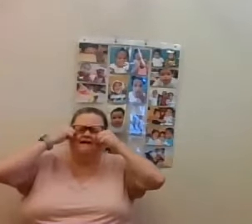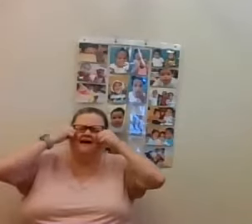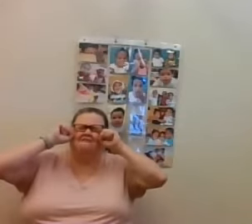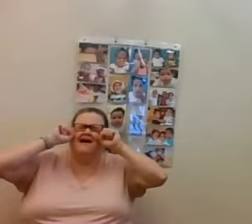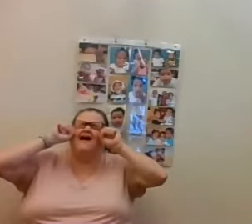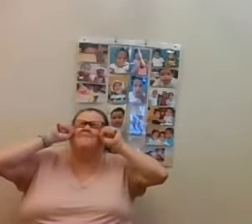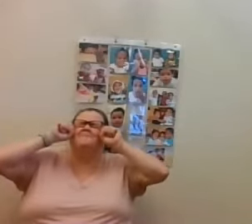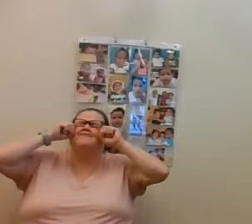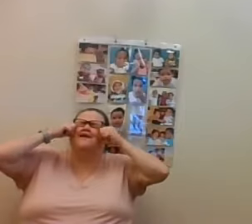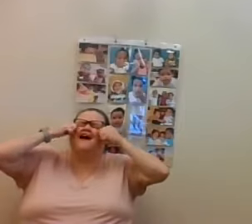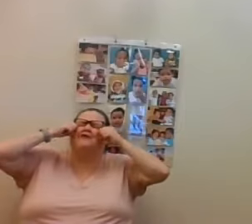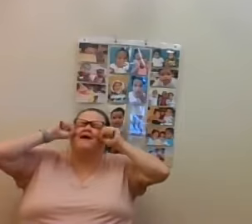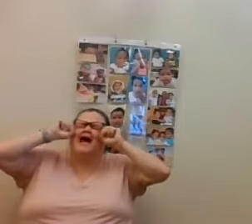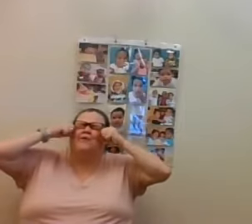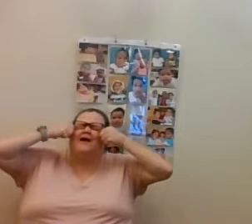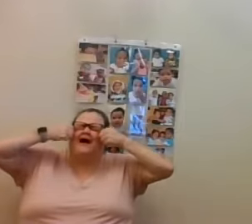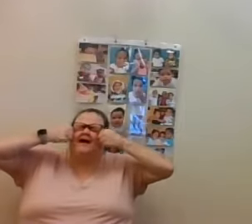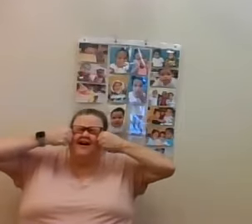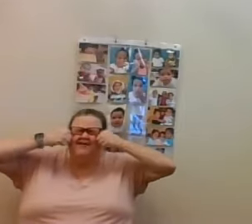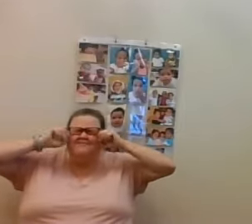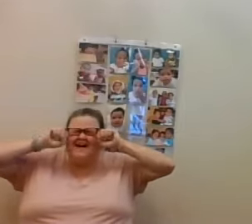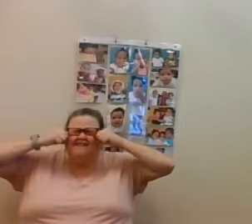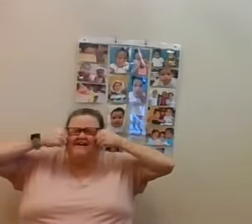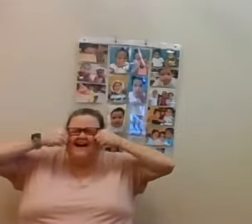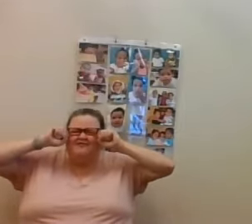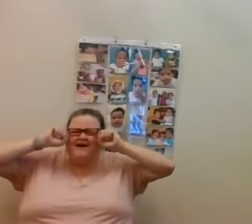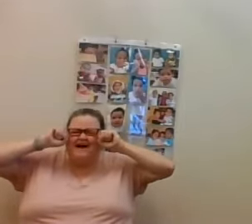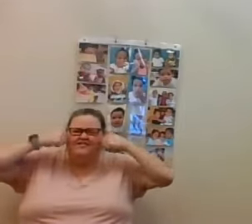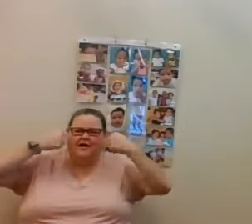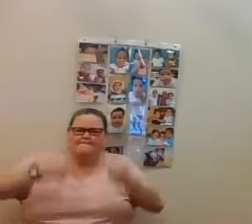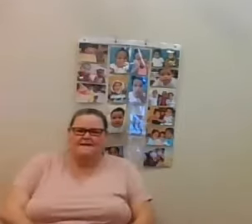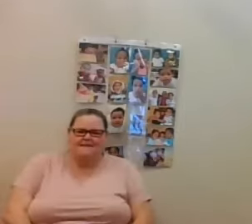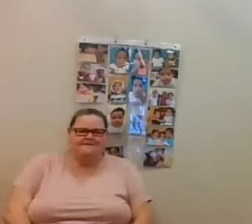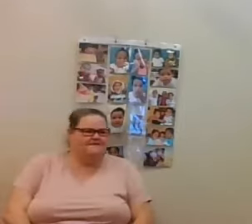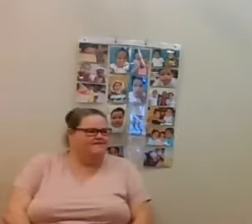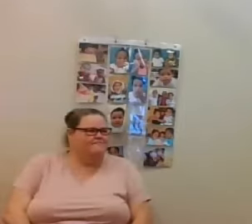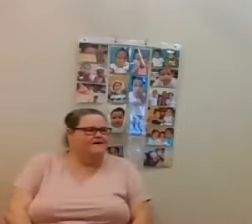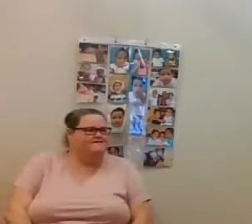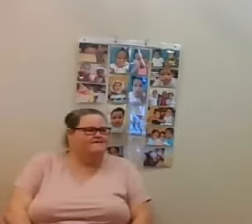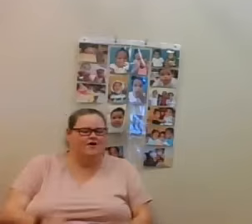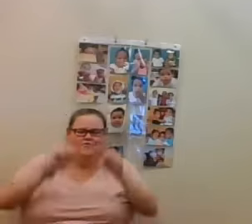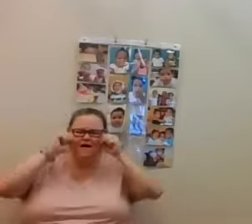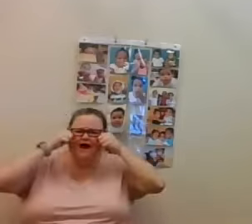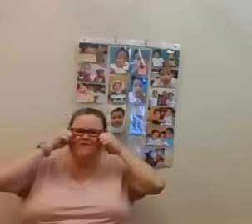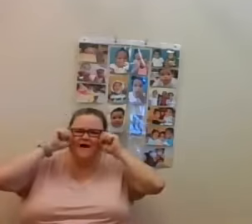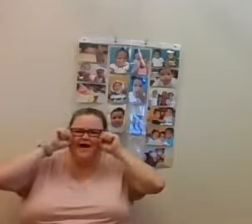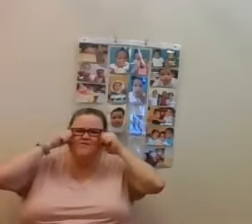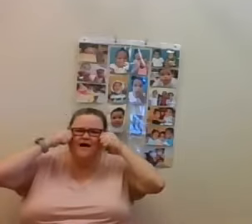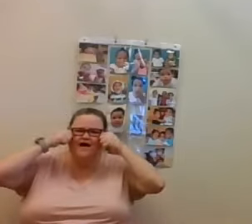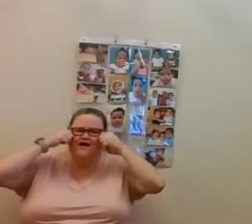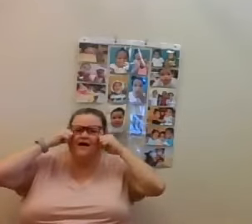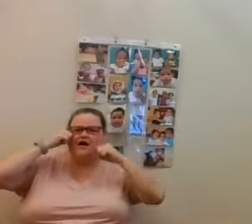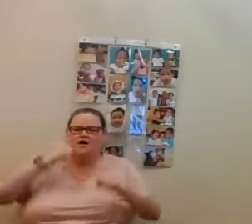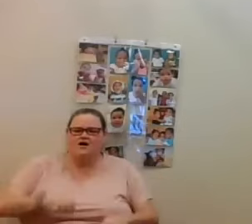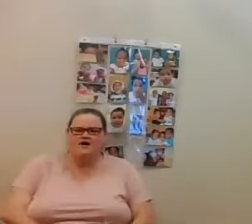wah, wah, wah, wah, wah, wah, wah, wah, wah. The babies on the bus go wah, wah,